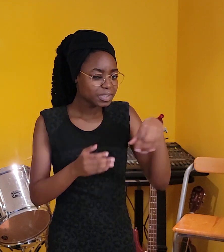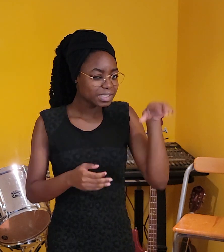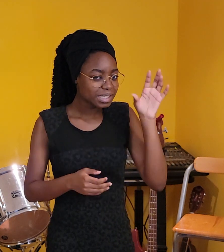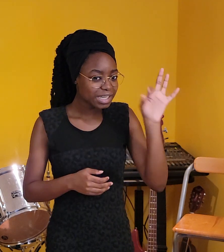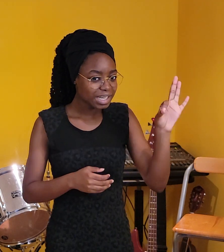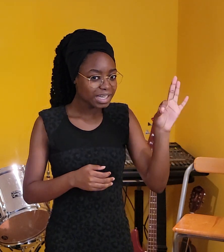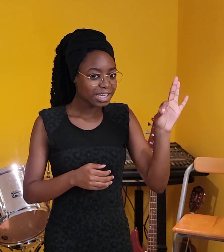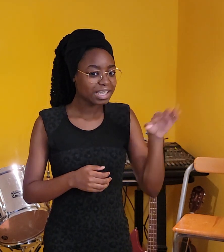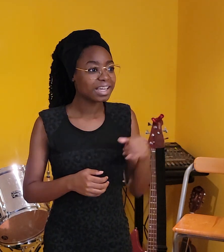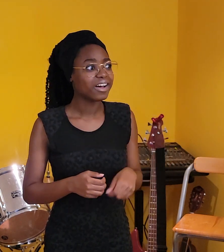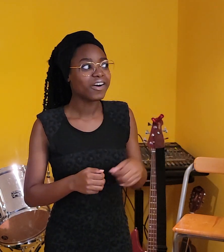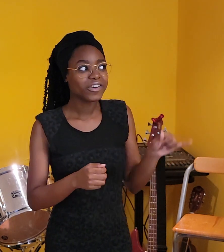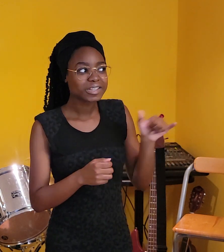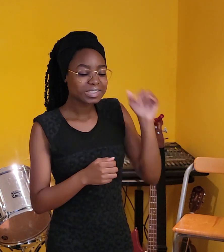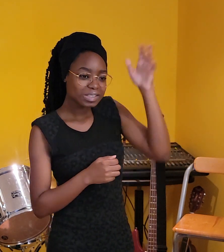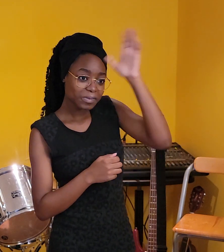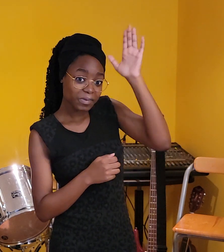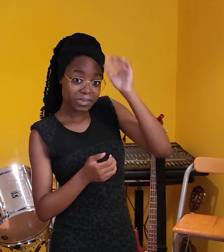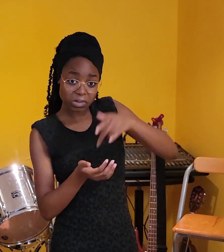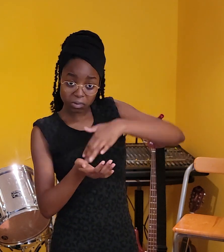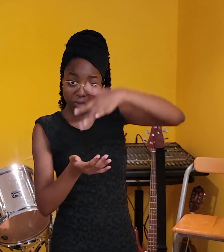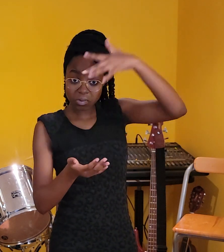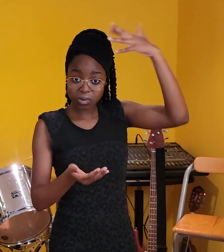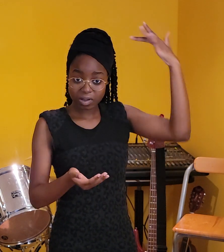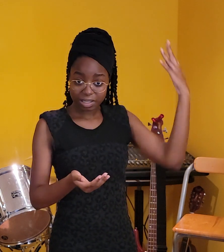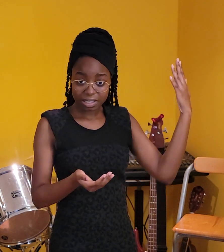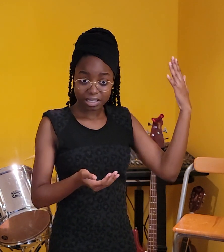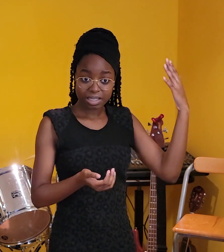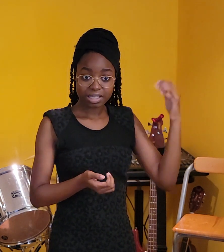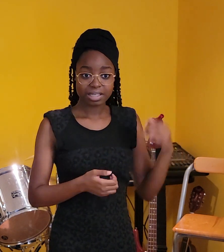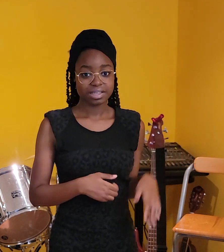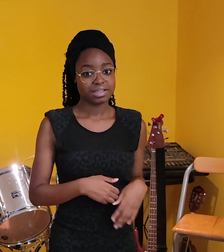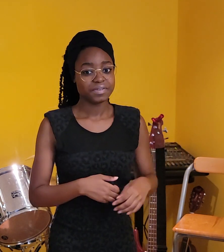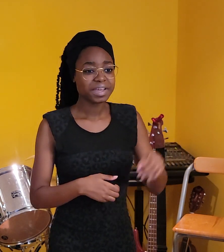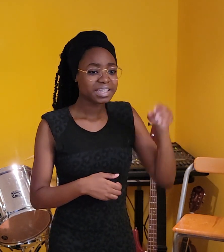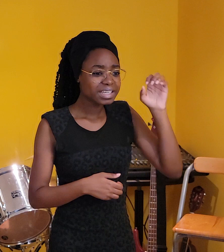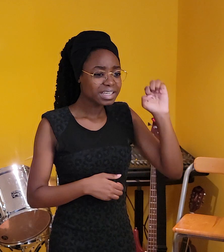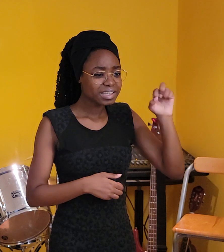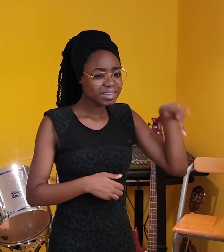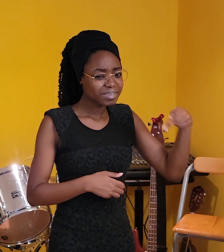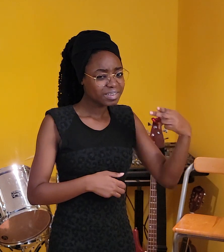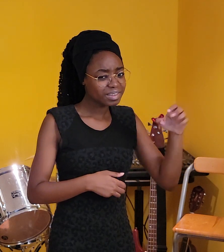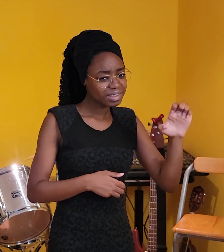Let me say it again. We can see from the fact, you know, from the rest of the prayer that God,